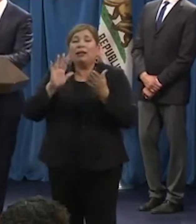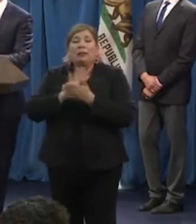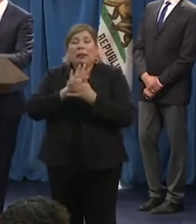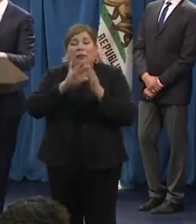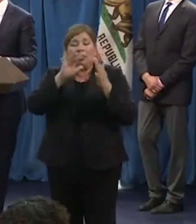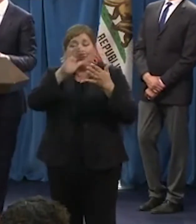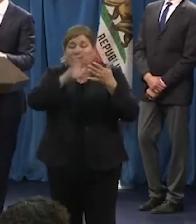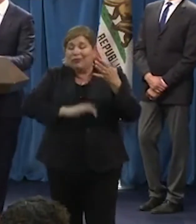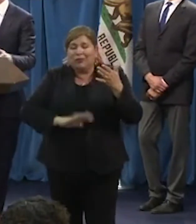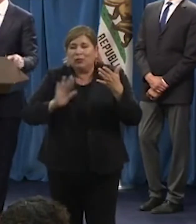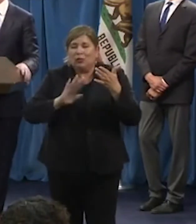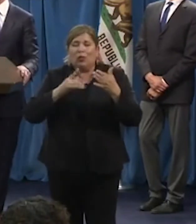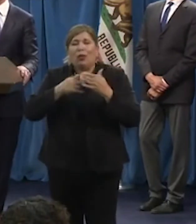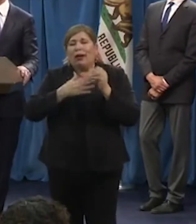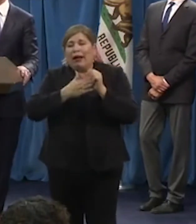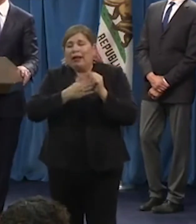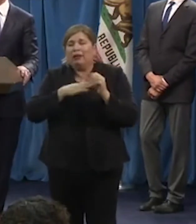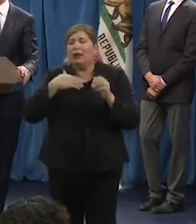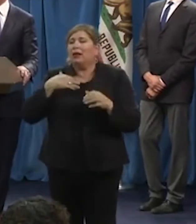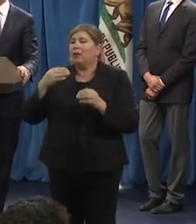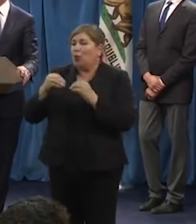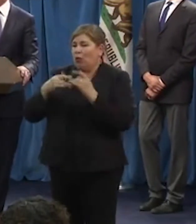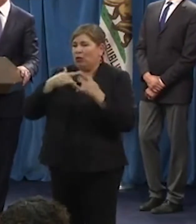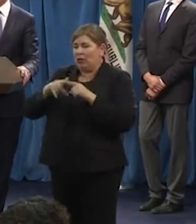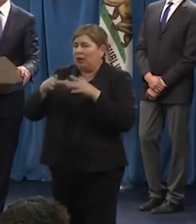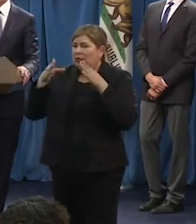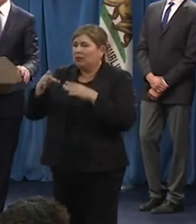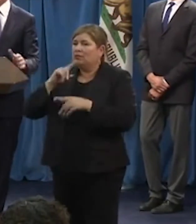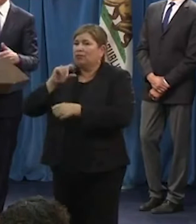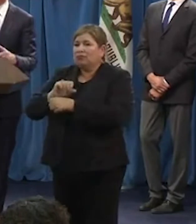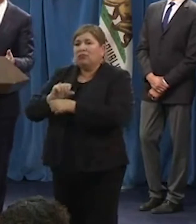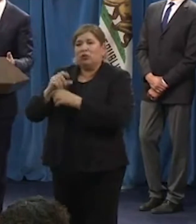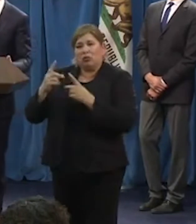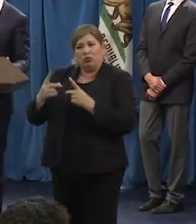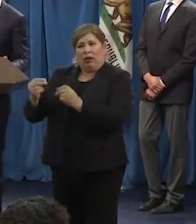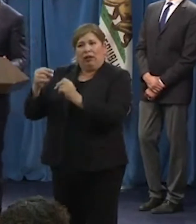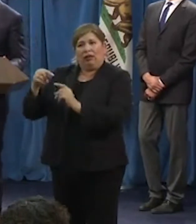guidance that we put out last night in the executive order.